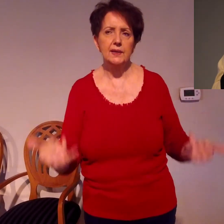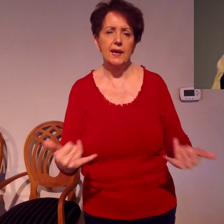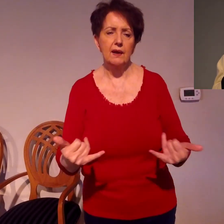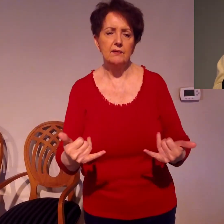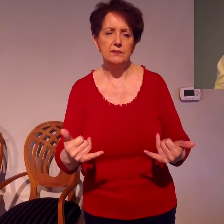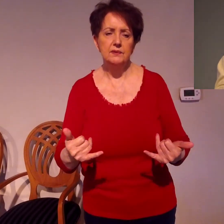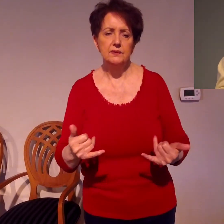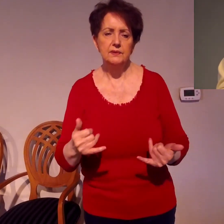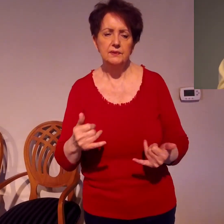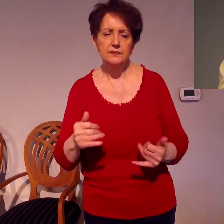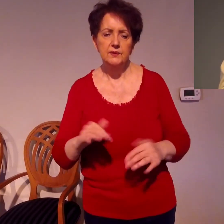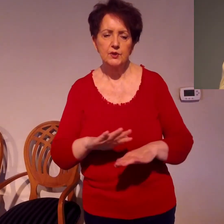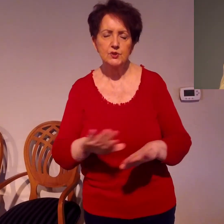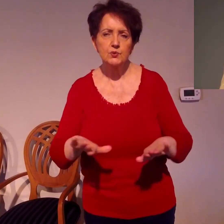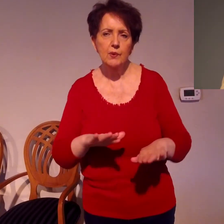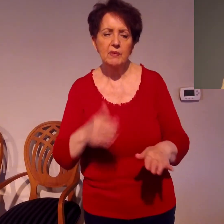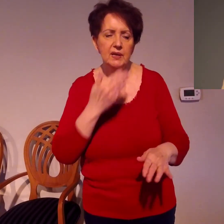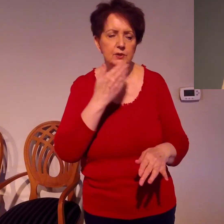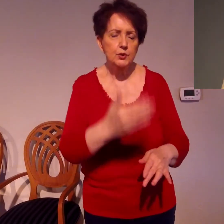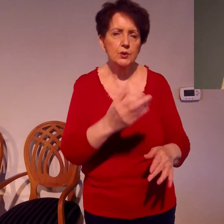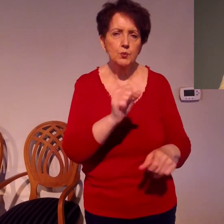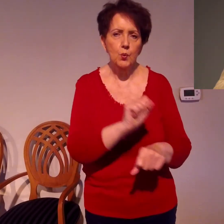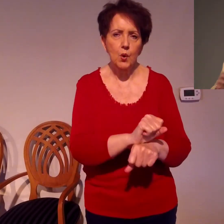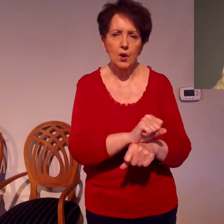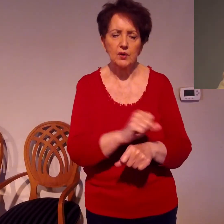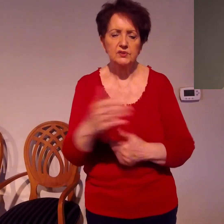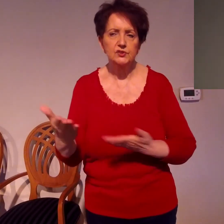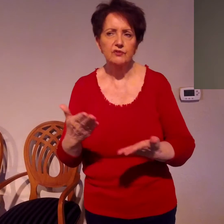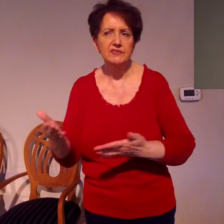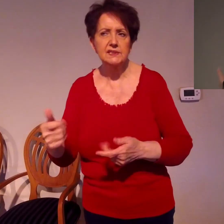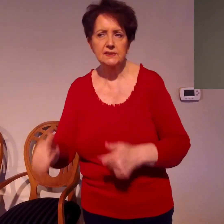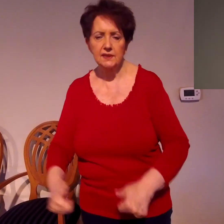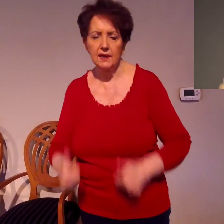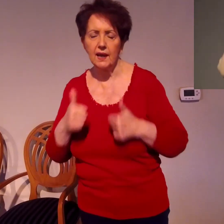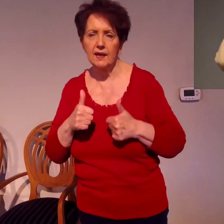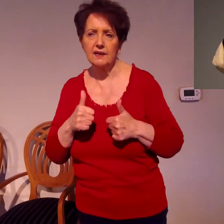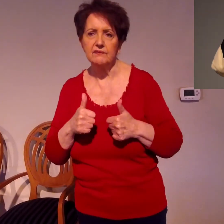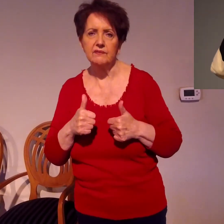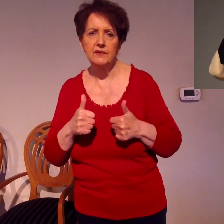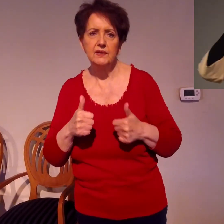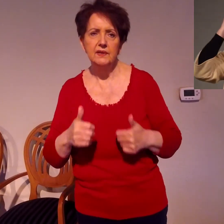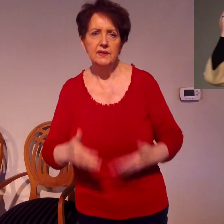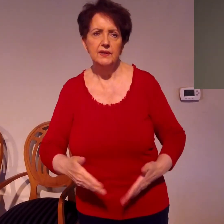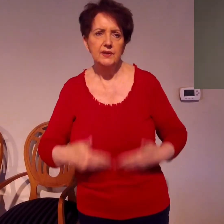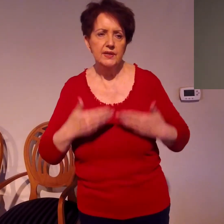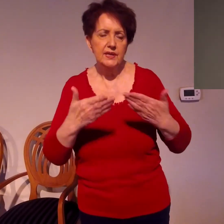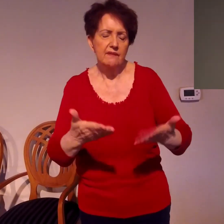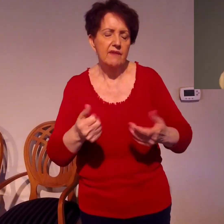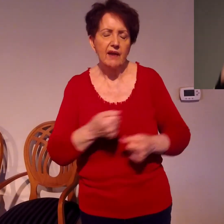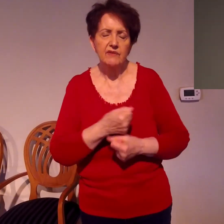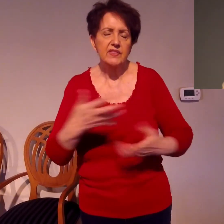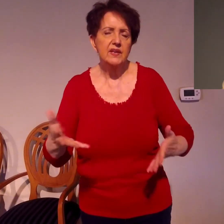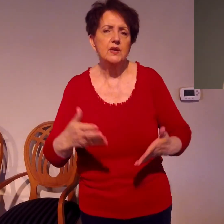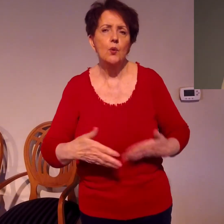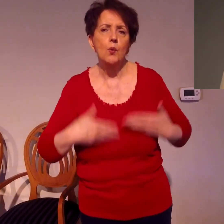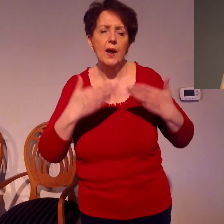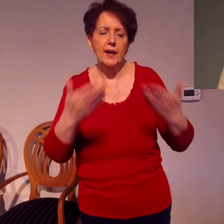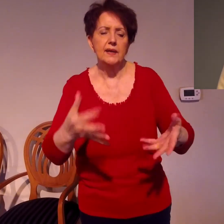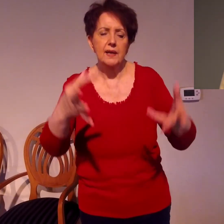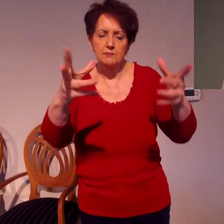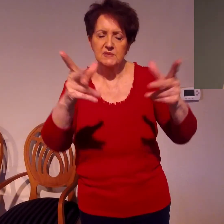in this thing called good work, service to life itself. And as we give it all, no matter what it is, away, it comes back to